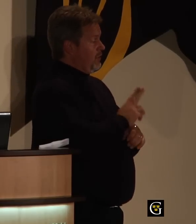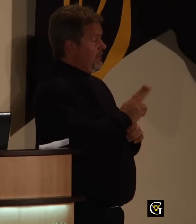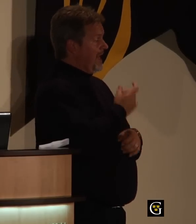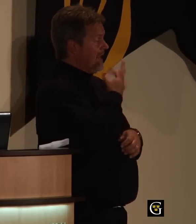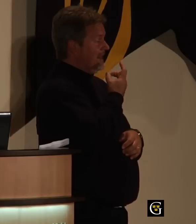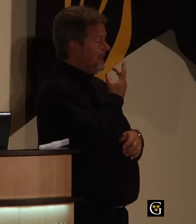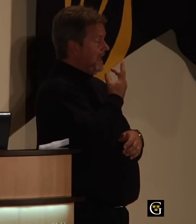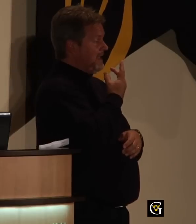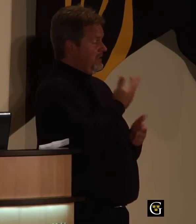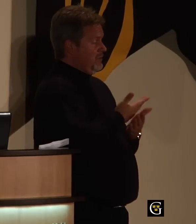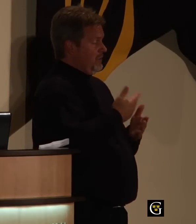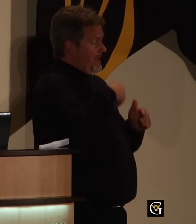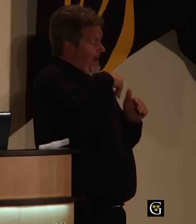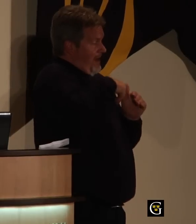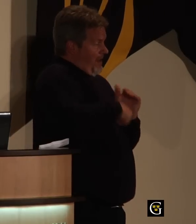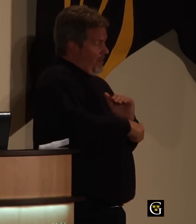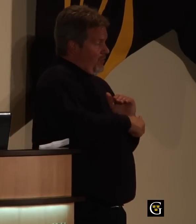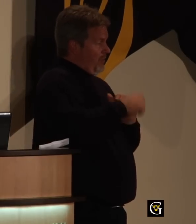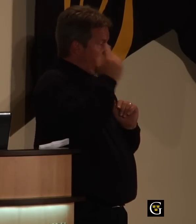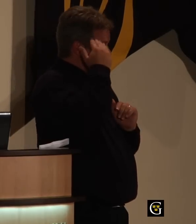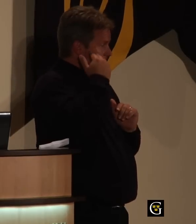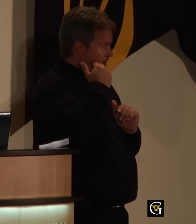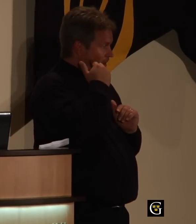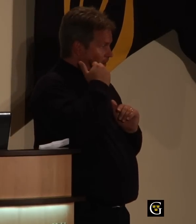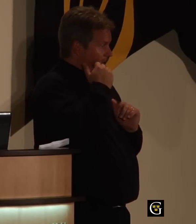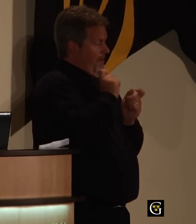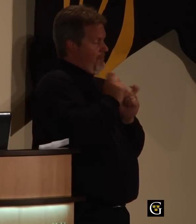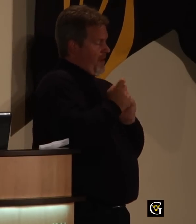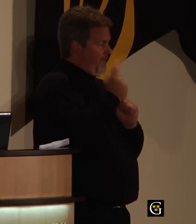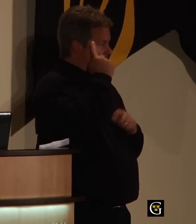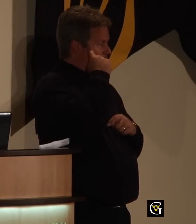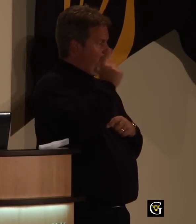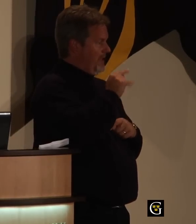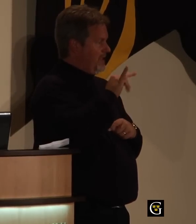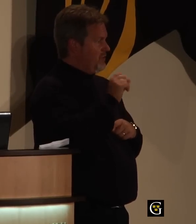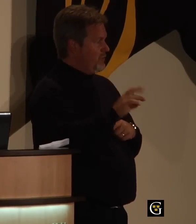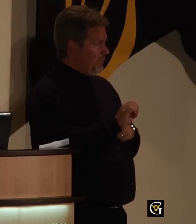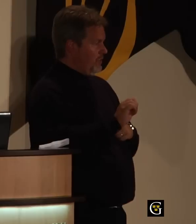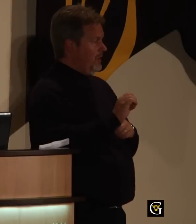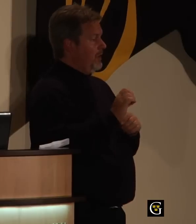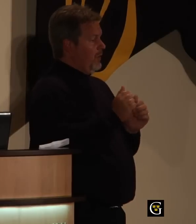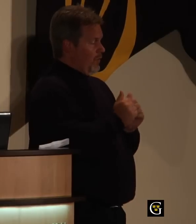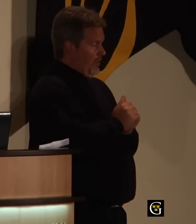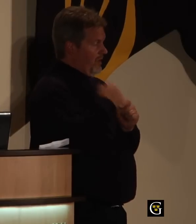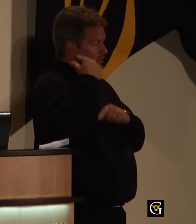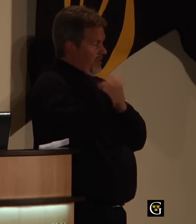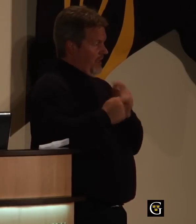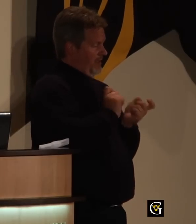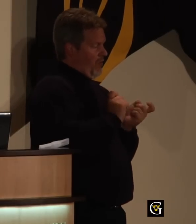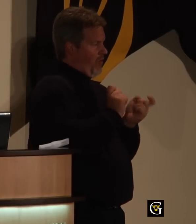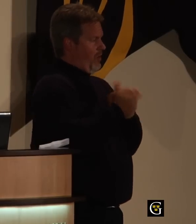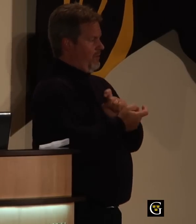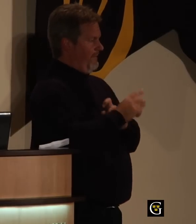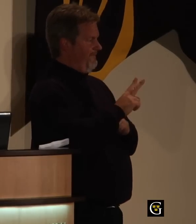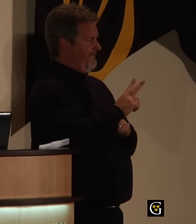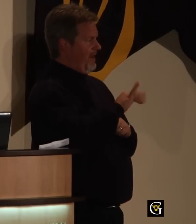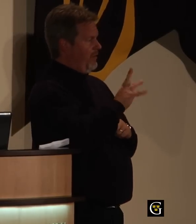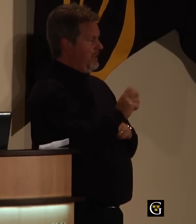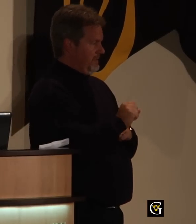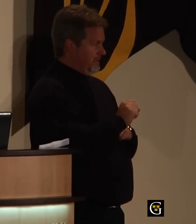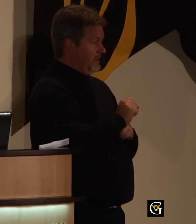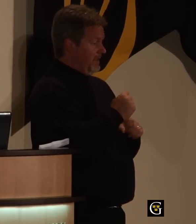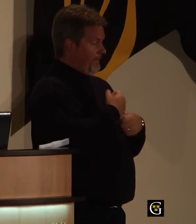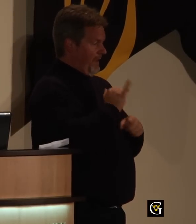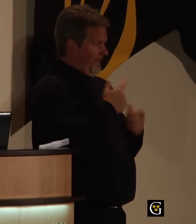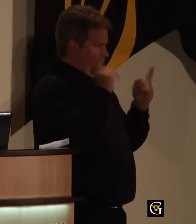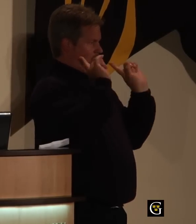and working ways to safely modify the brain tissue with genetically altered viruses in order to make this work.